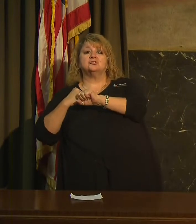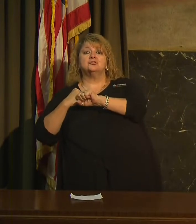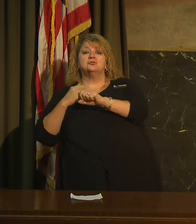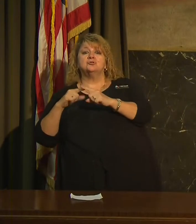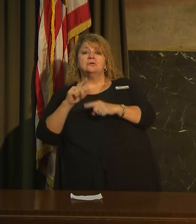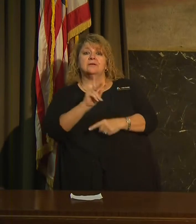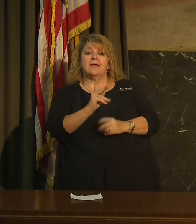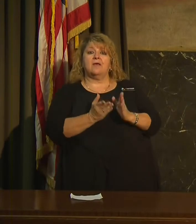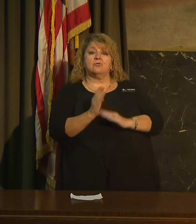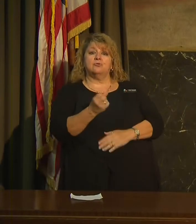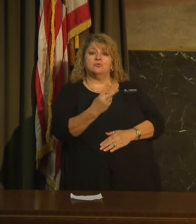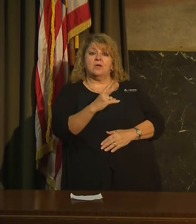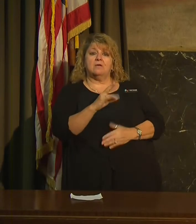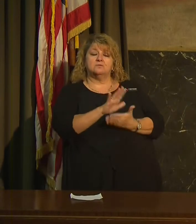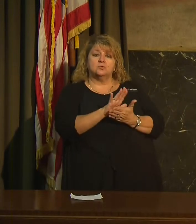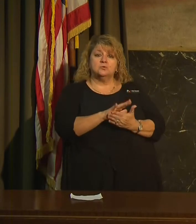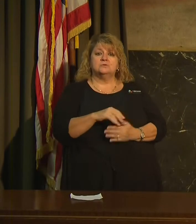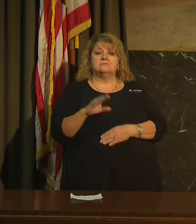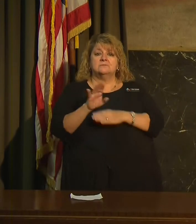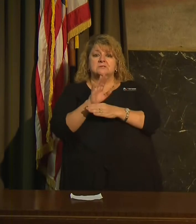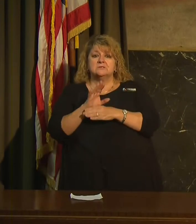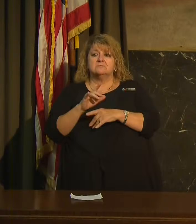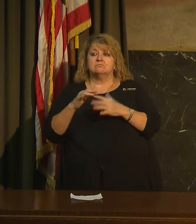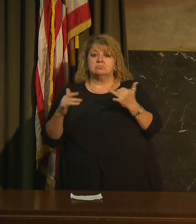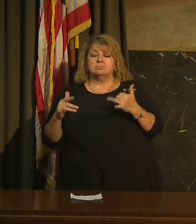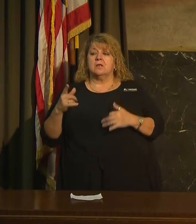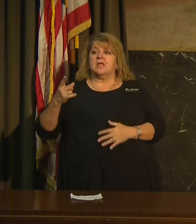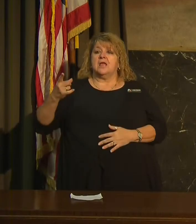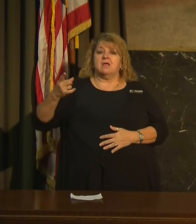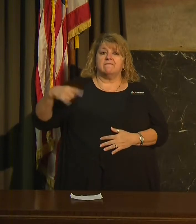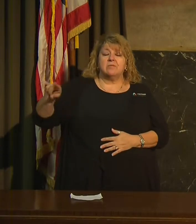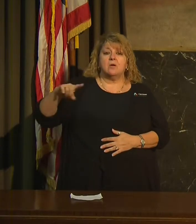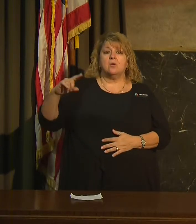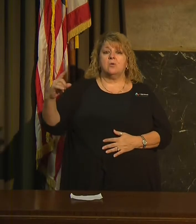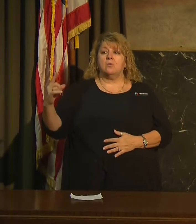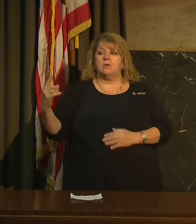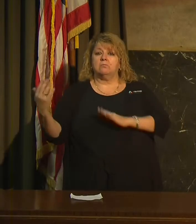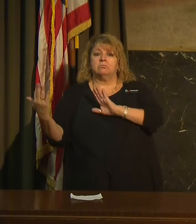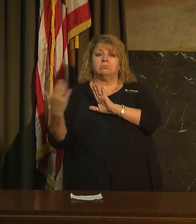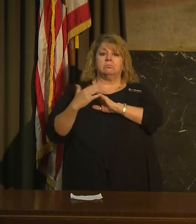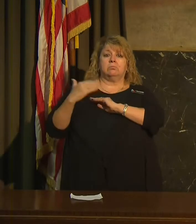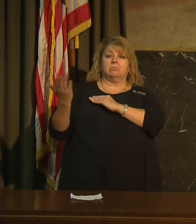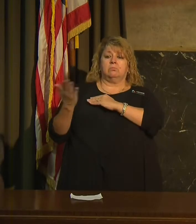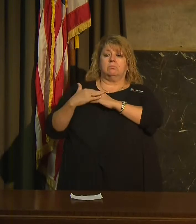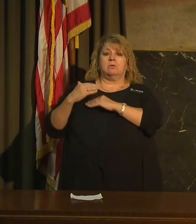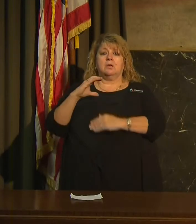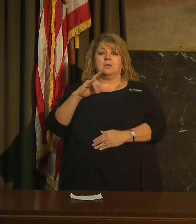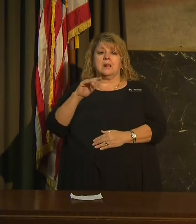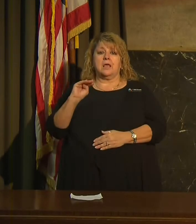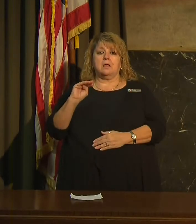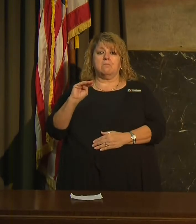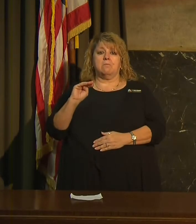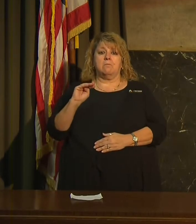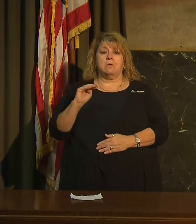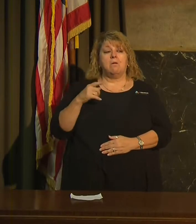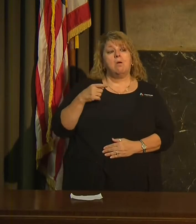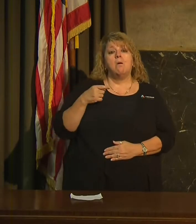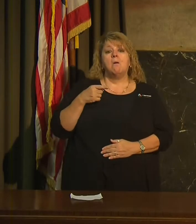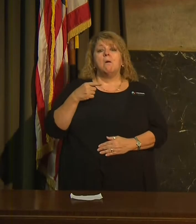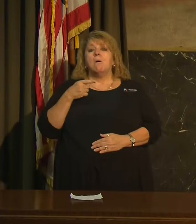through 12 schools, businesses, and so forth with respect to claims about individuals